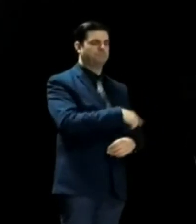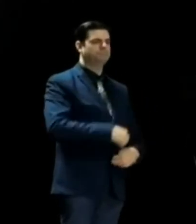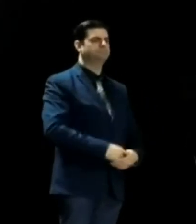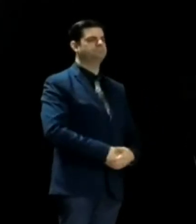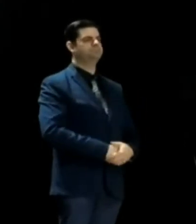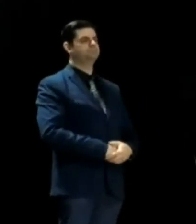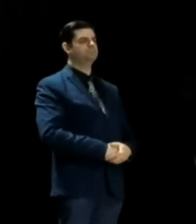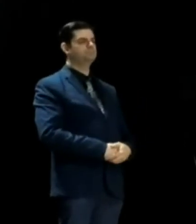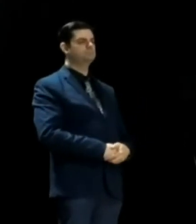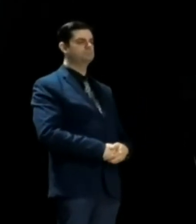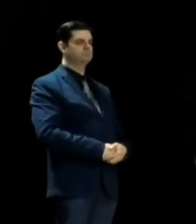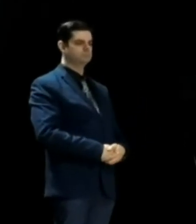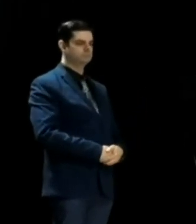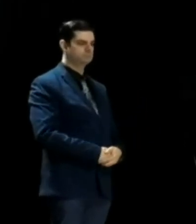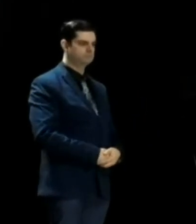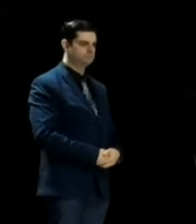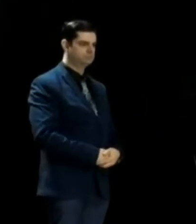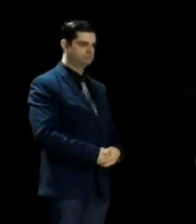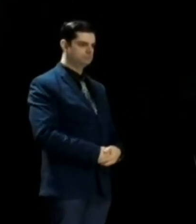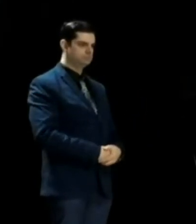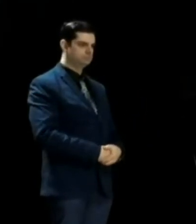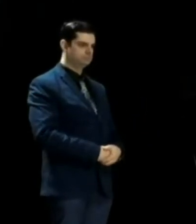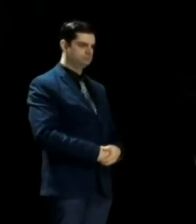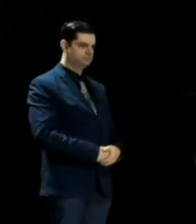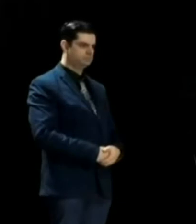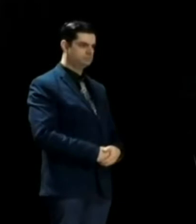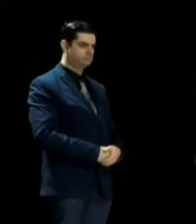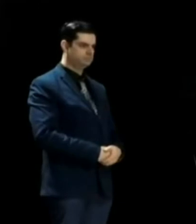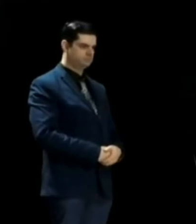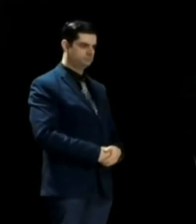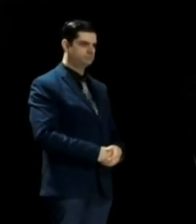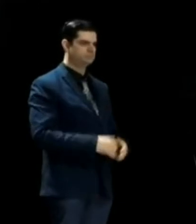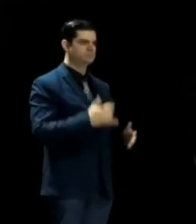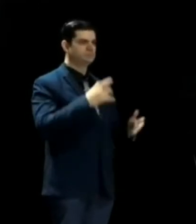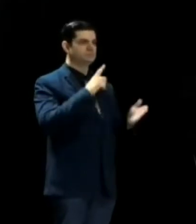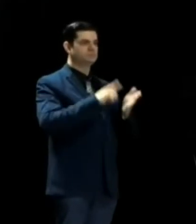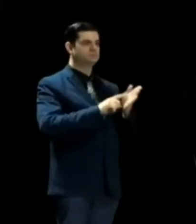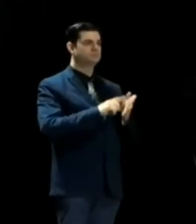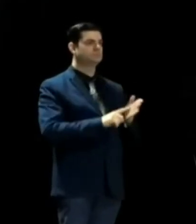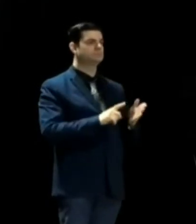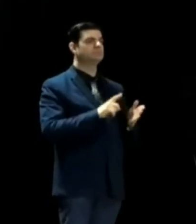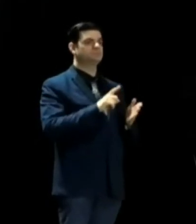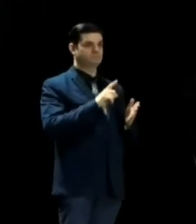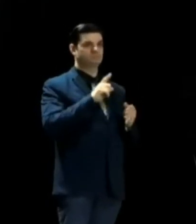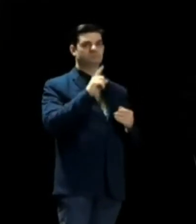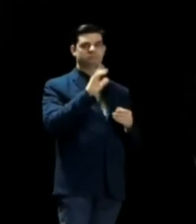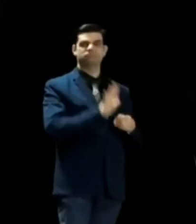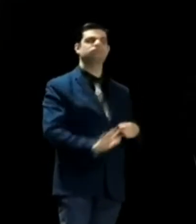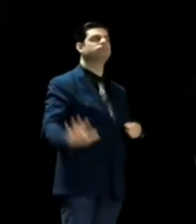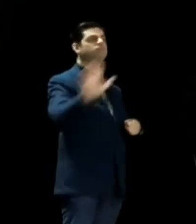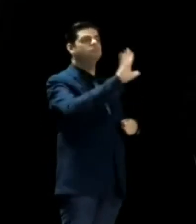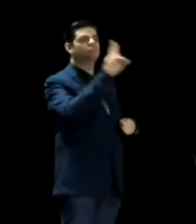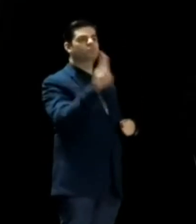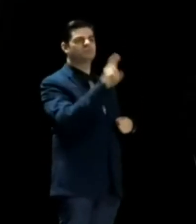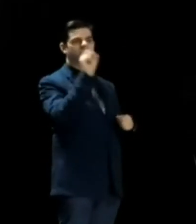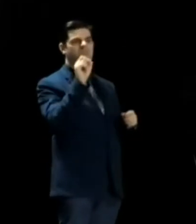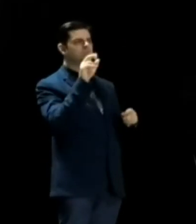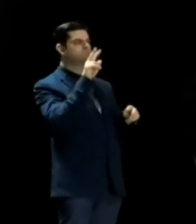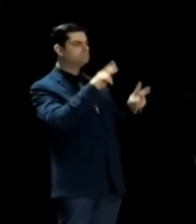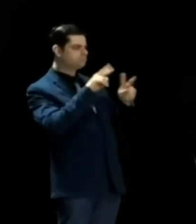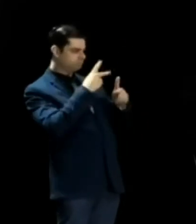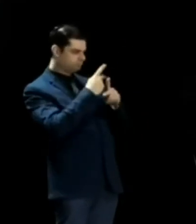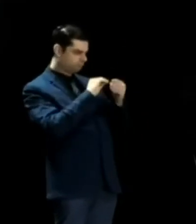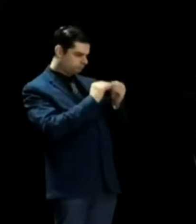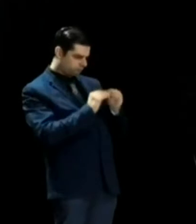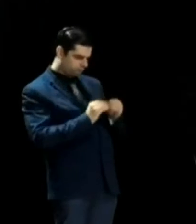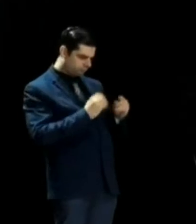shows many of our seniors are hit harder by this virus. We knew this was going to happen. So we're going to continue our proactive